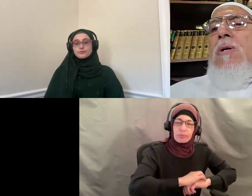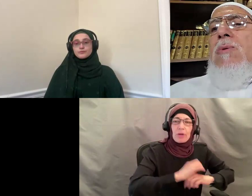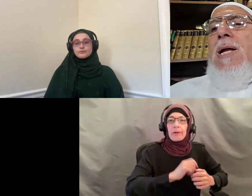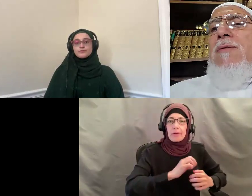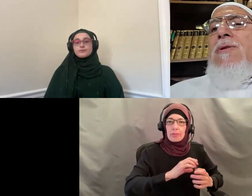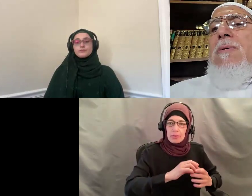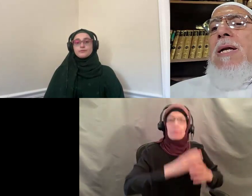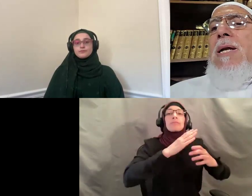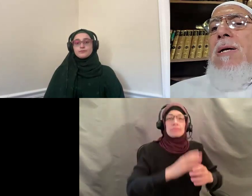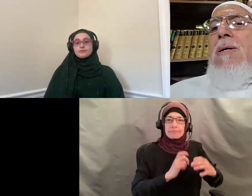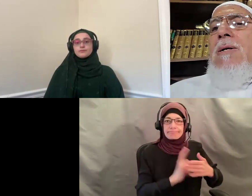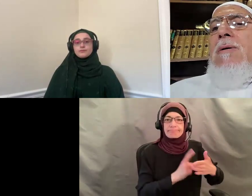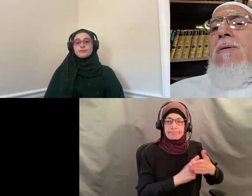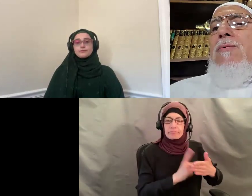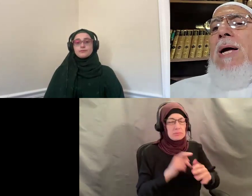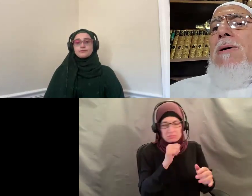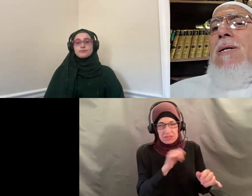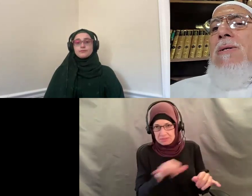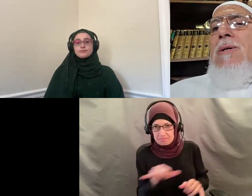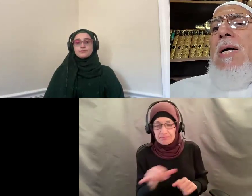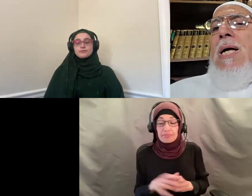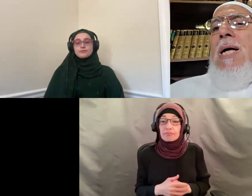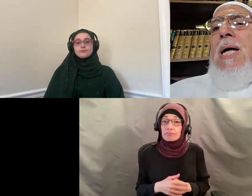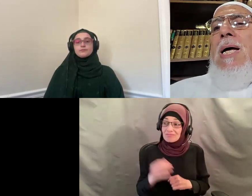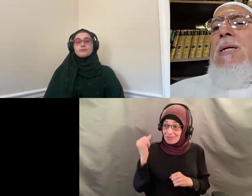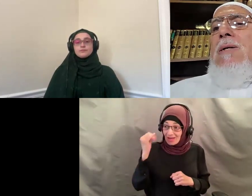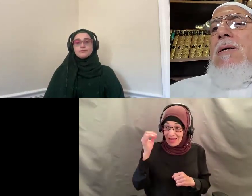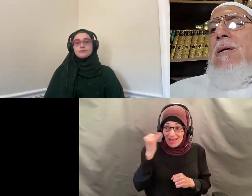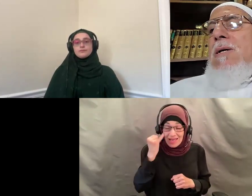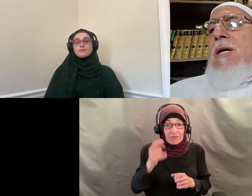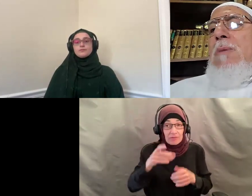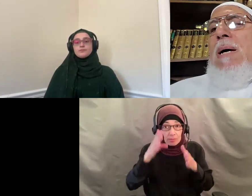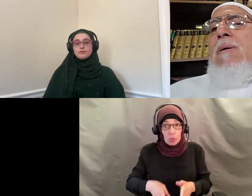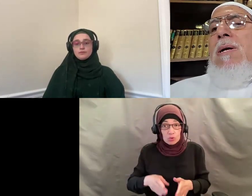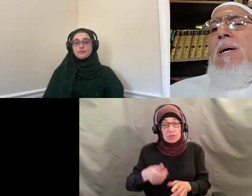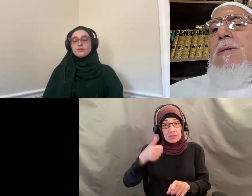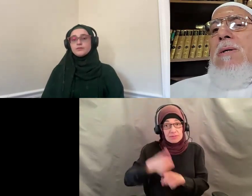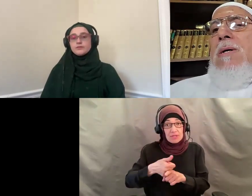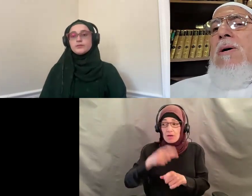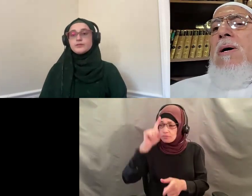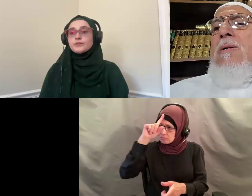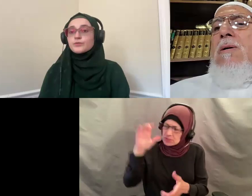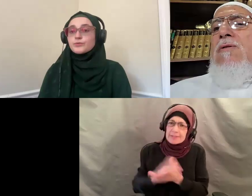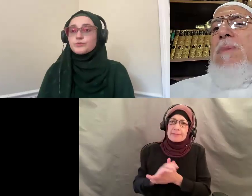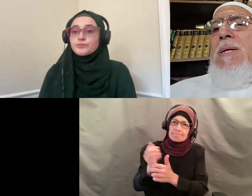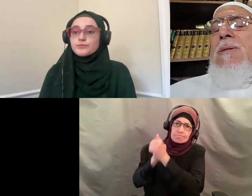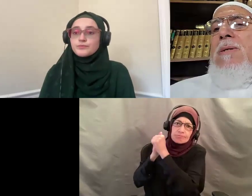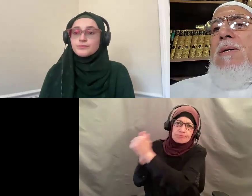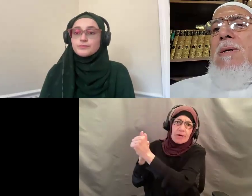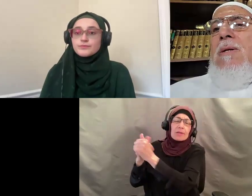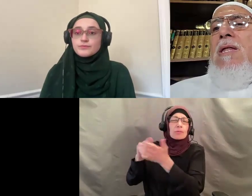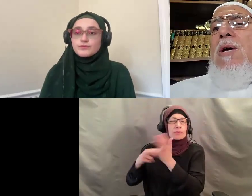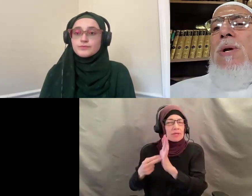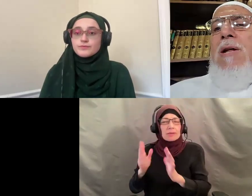a person will have serenity, fragrance, and a paradise, a garden of